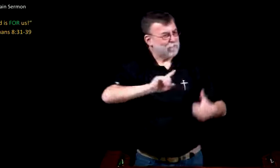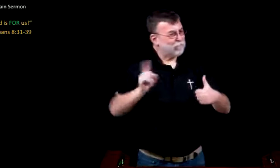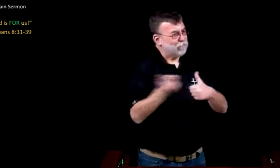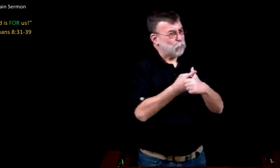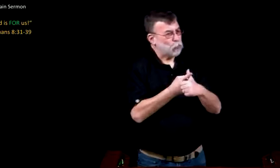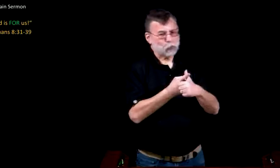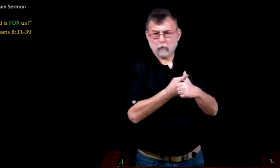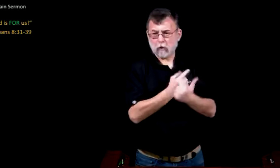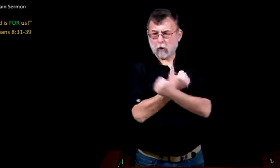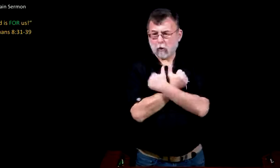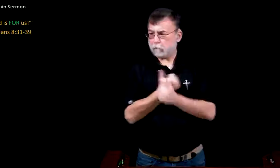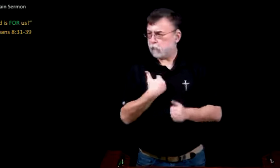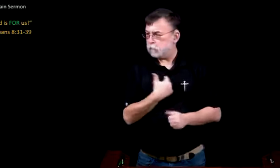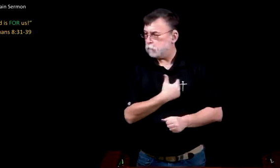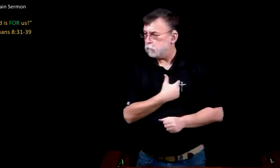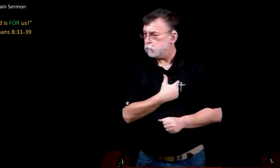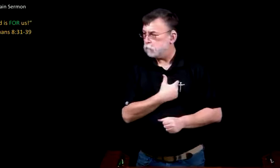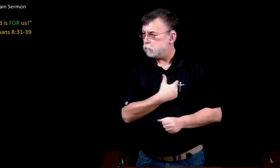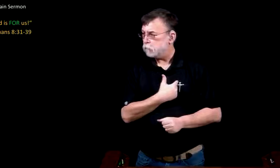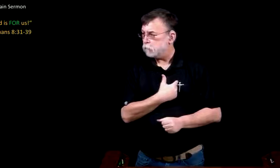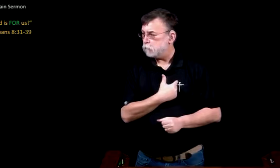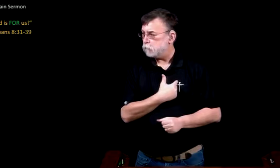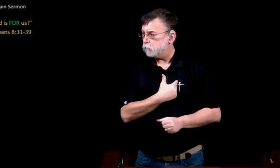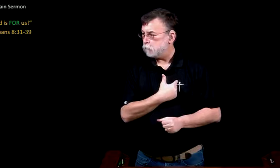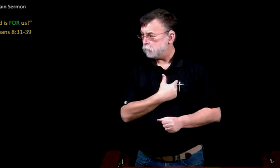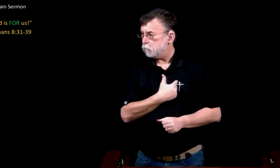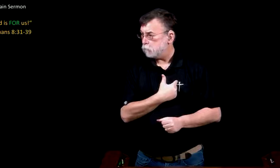focused on God and put him as a priority because he loves us.